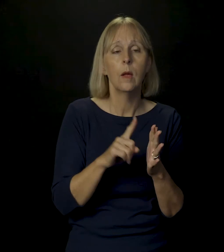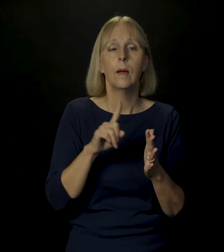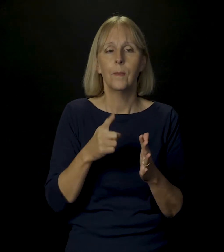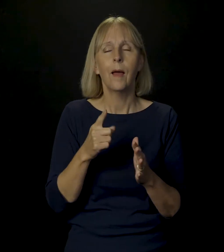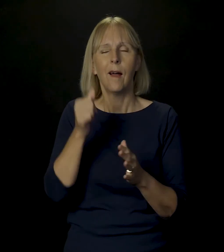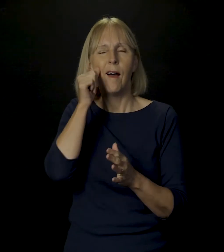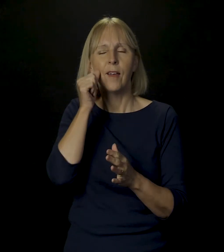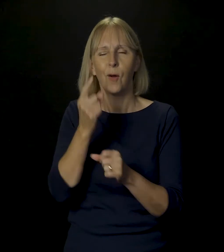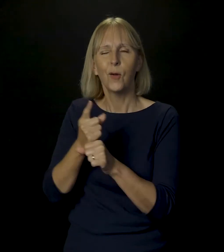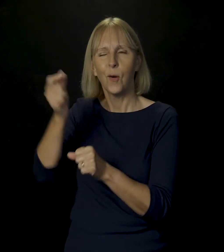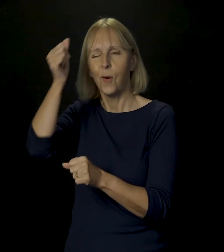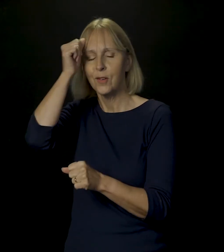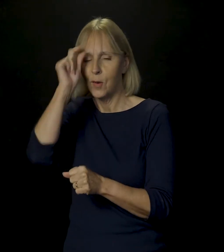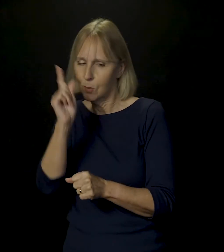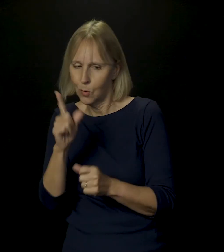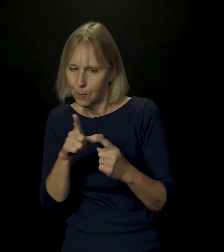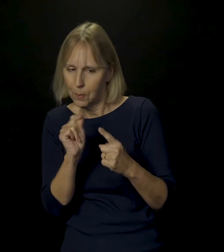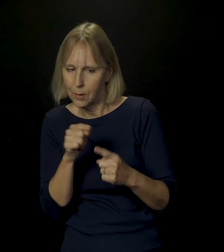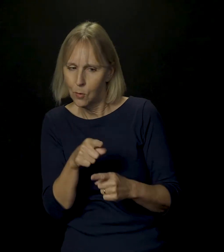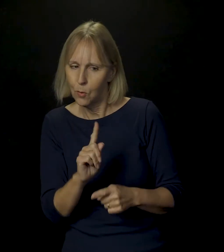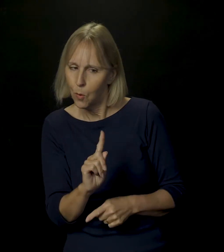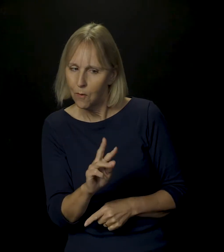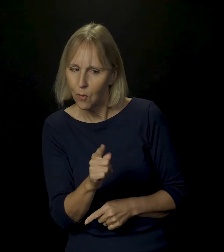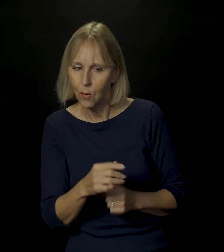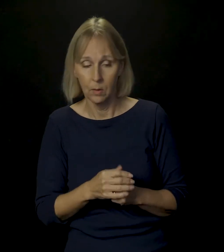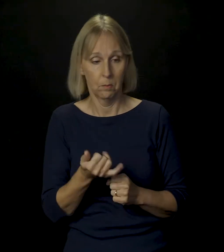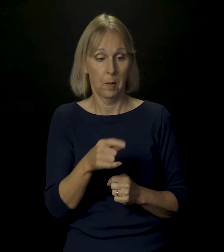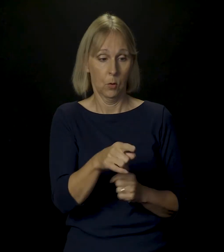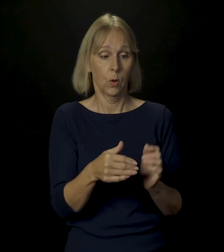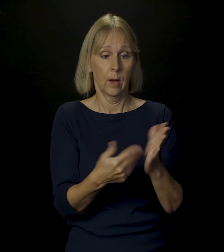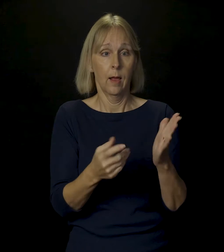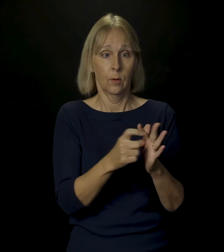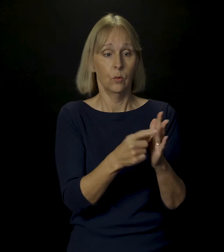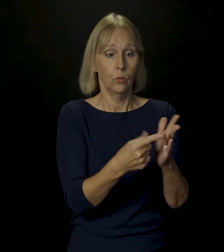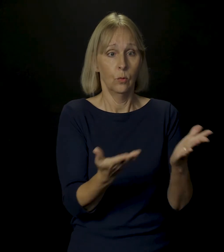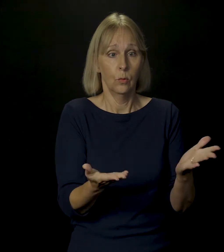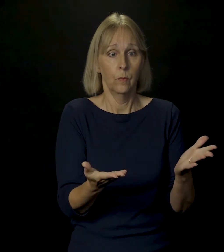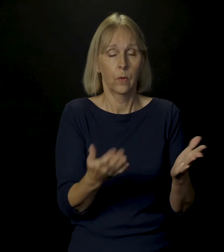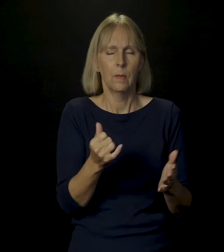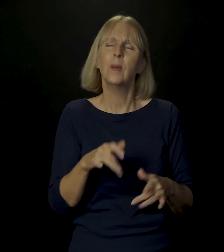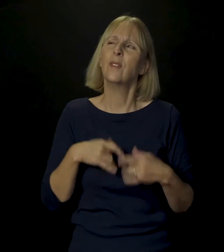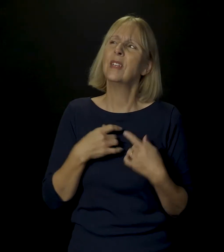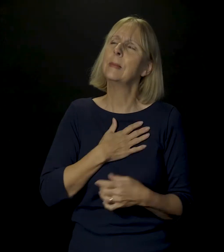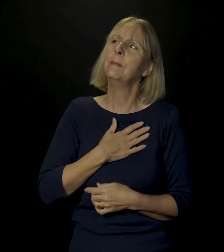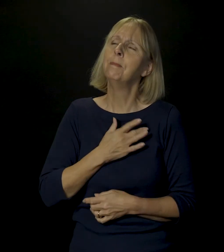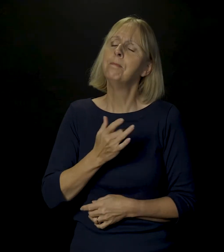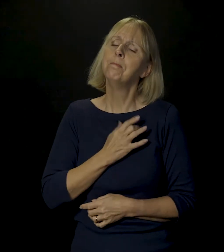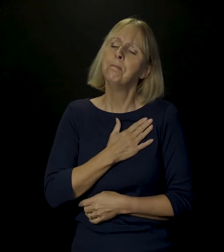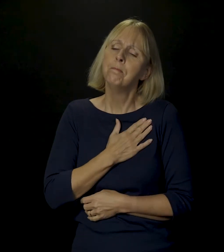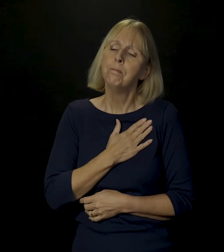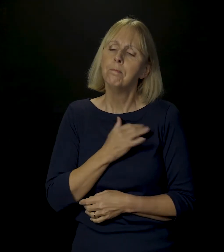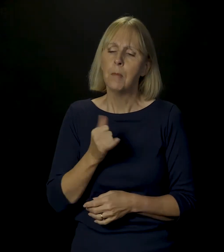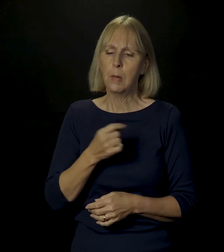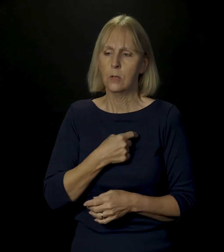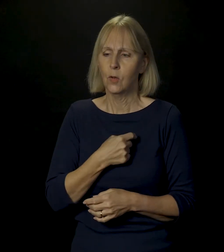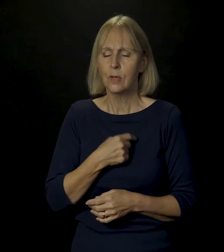That God Knows What That Role Is For You You May Already Be Doing It You Might Have A Little Bit Of A Feeling In Your Heart That You Were A